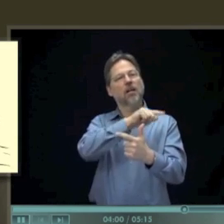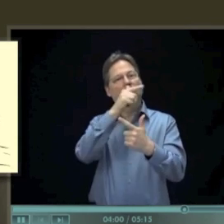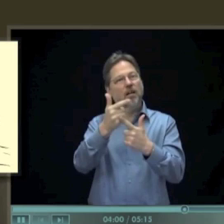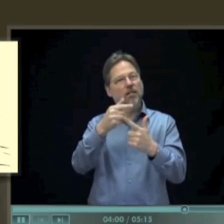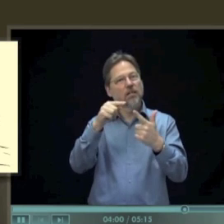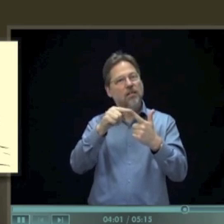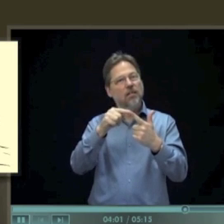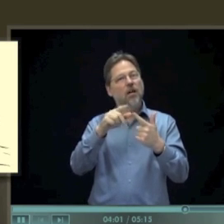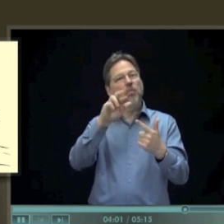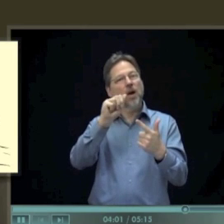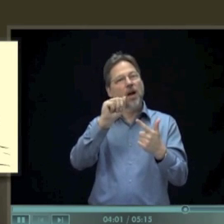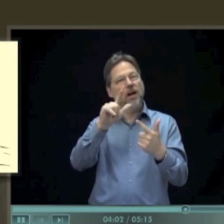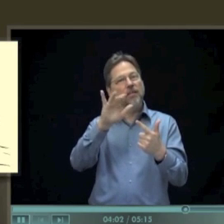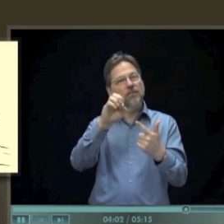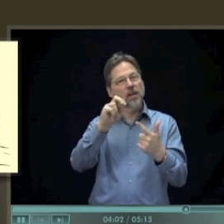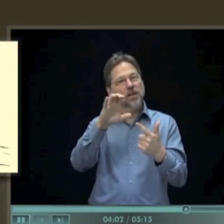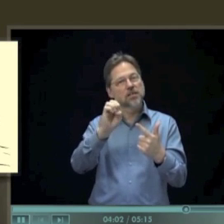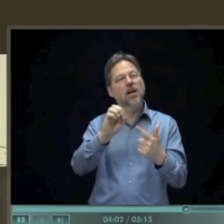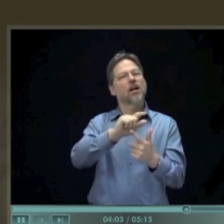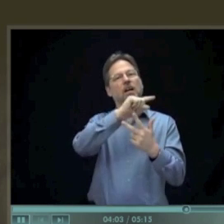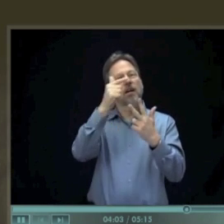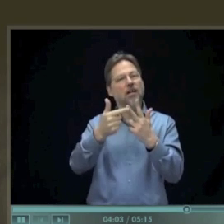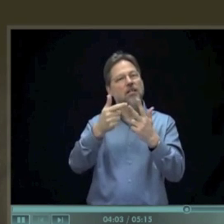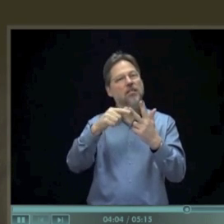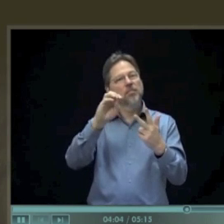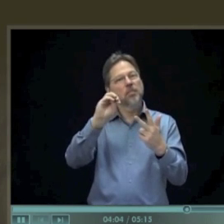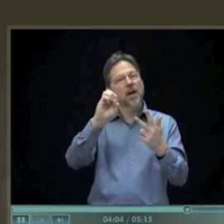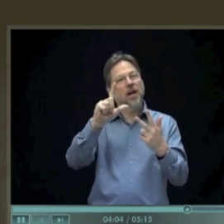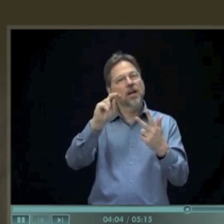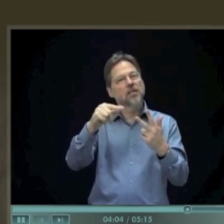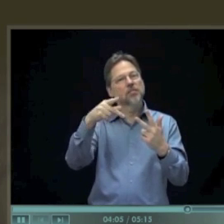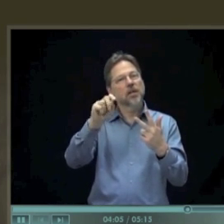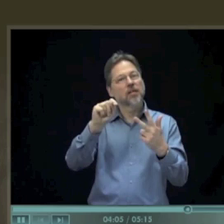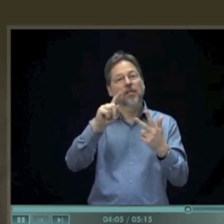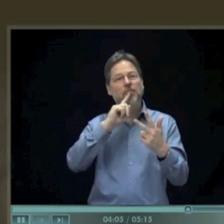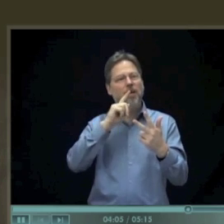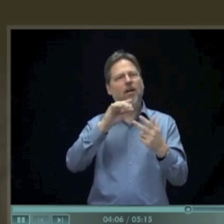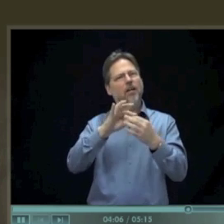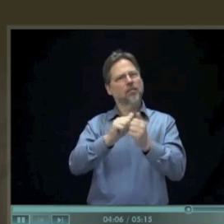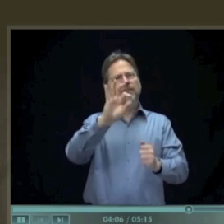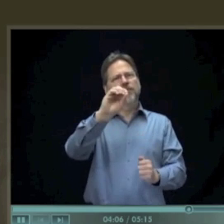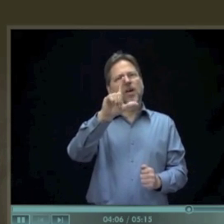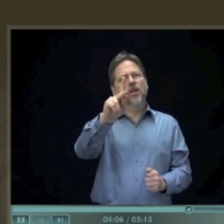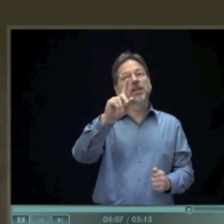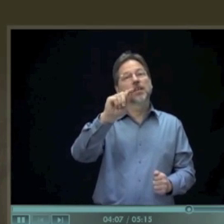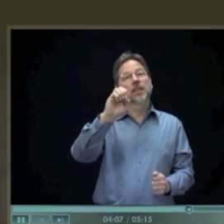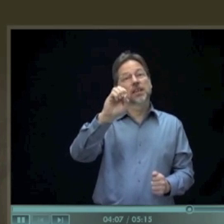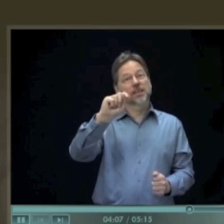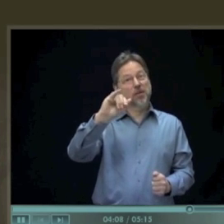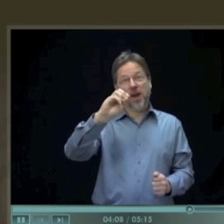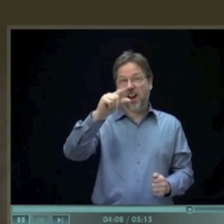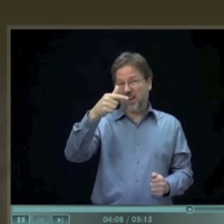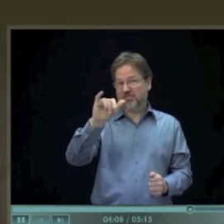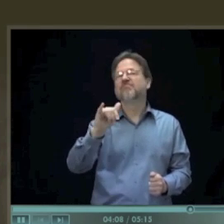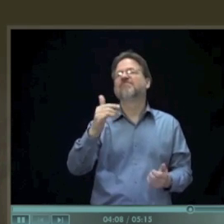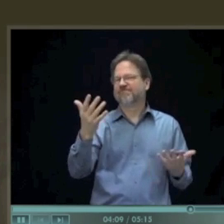So you can see, we've had people talking about the sign for America coming from log cabin, coming from melting